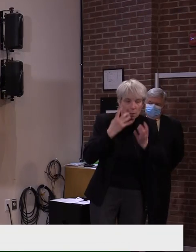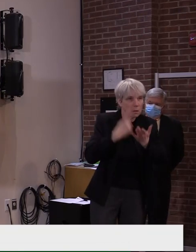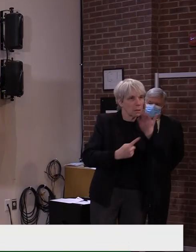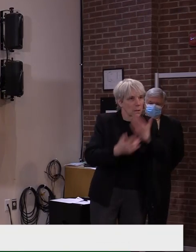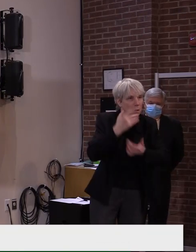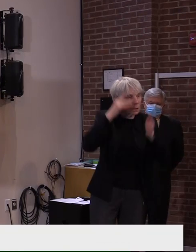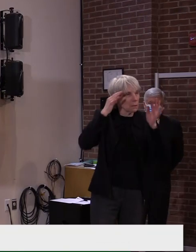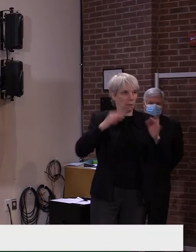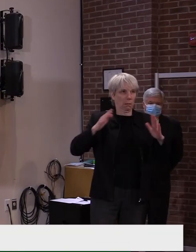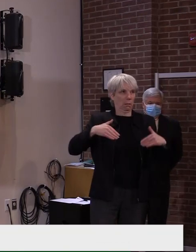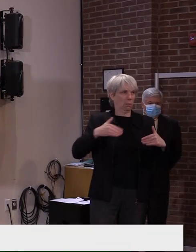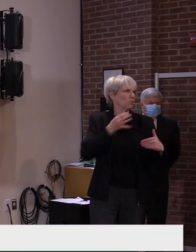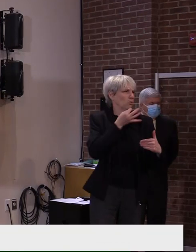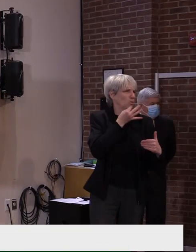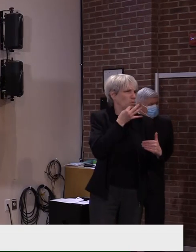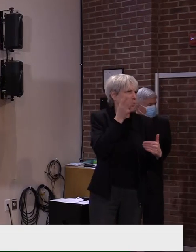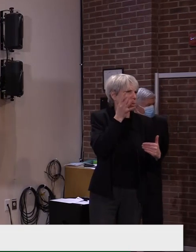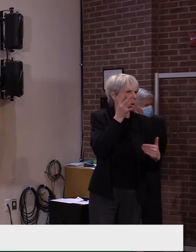long term.